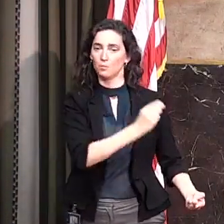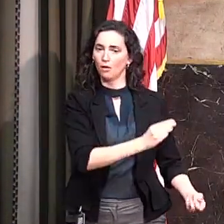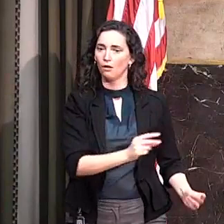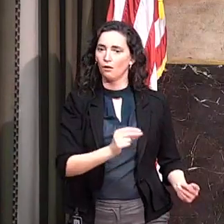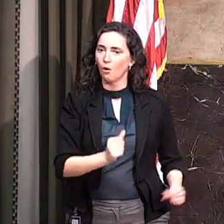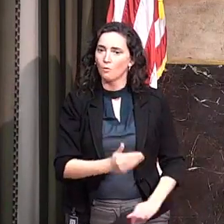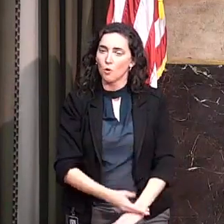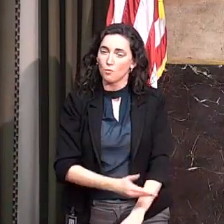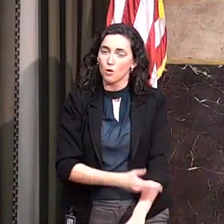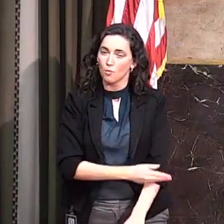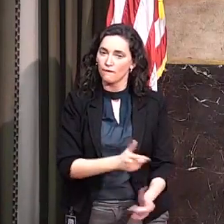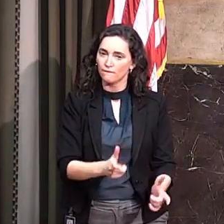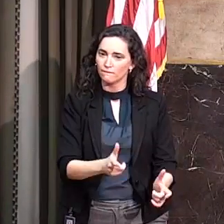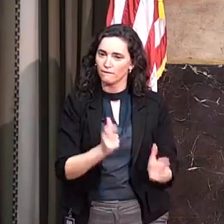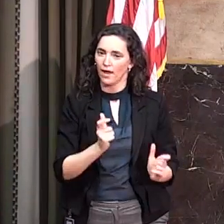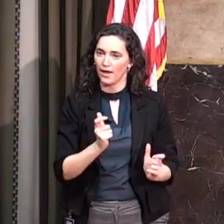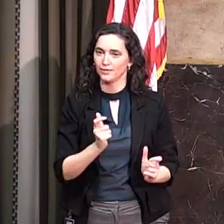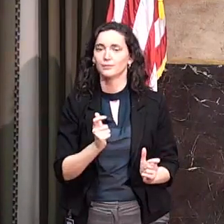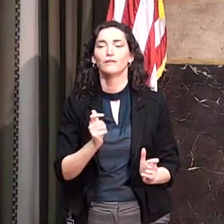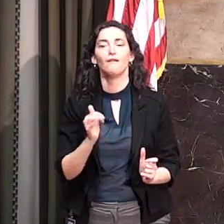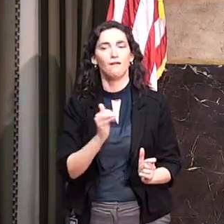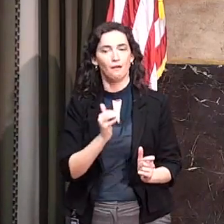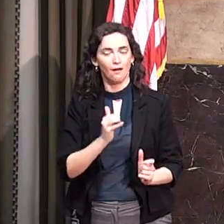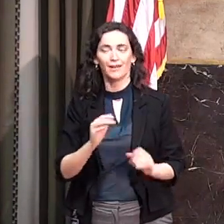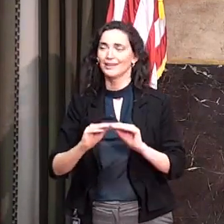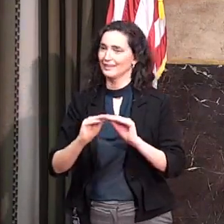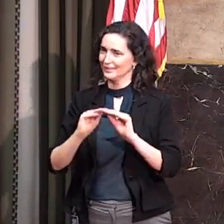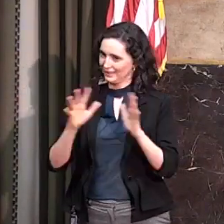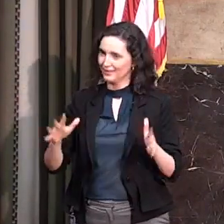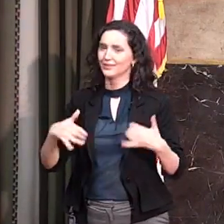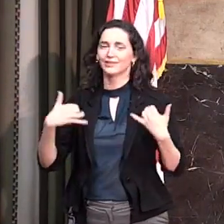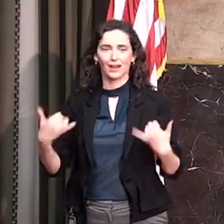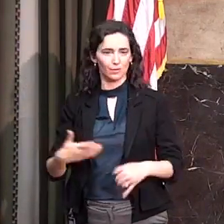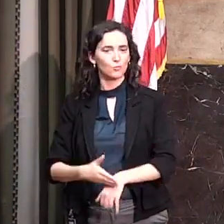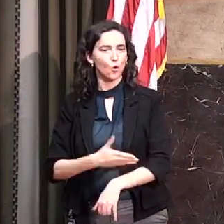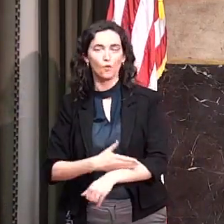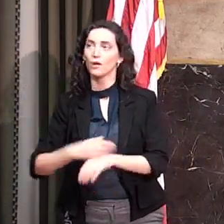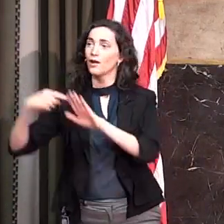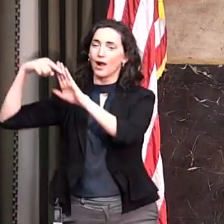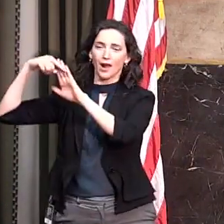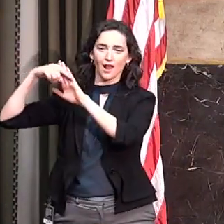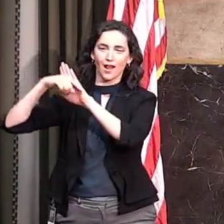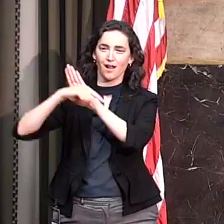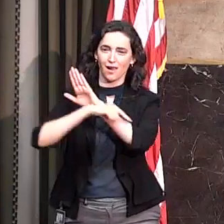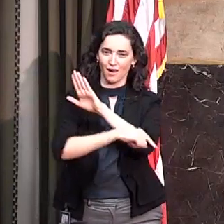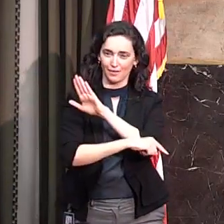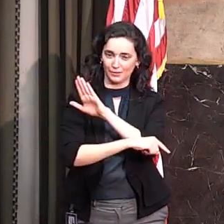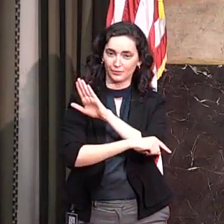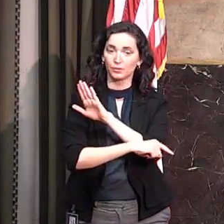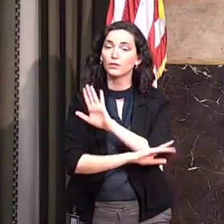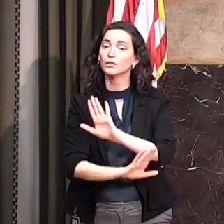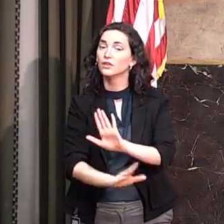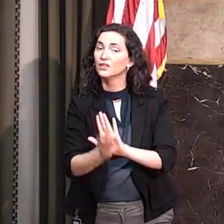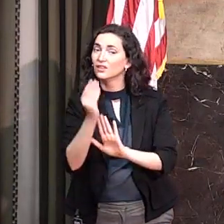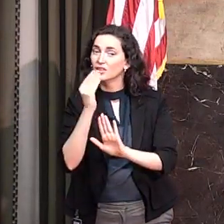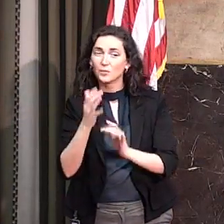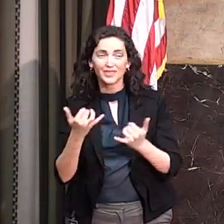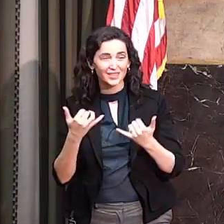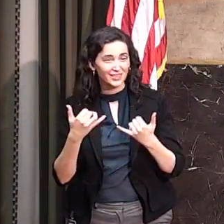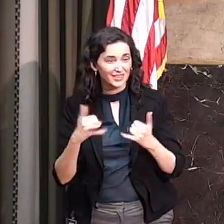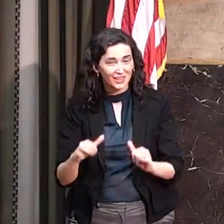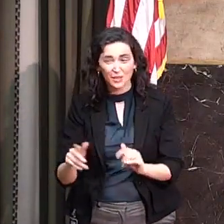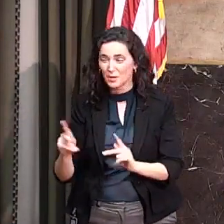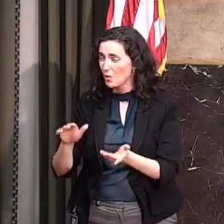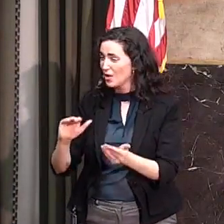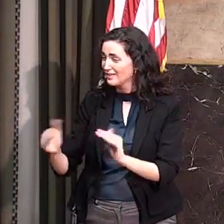are making progress, and it confirms that we are trending down. Unfortunately, however, we continue to report a high number